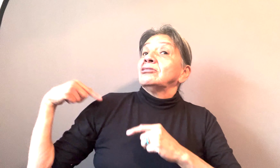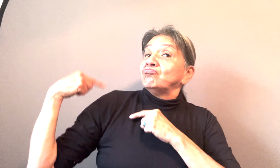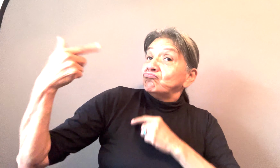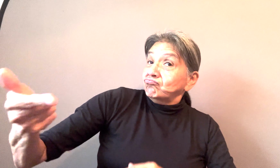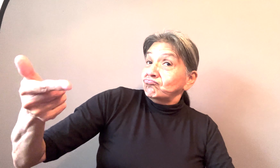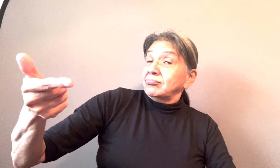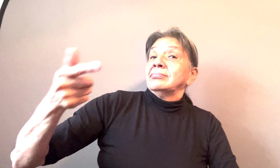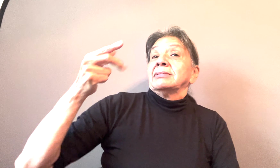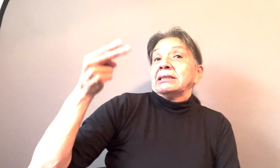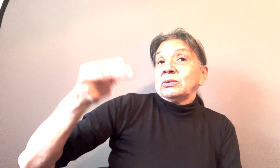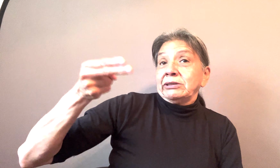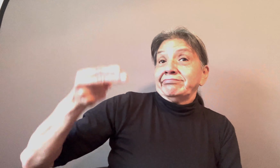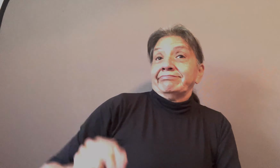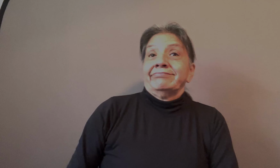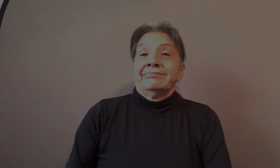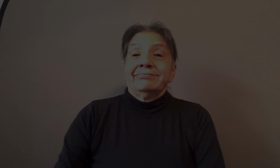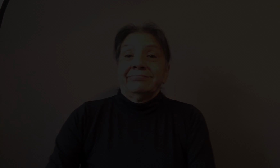When we more, we're going to to our quality, the of languages. And we graduate, let's brightness We're You